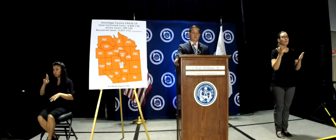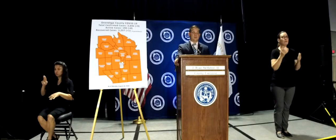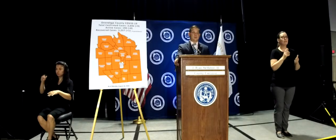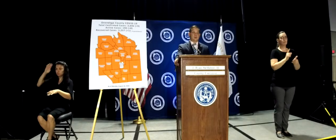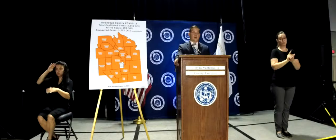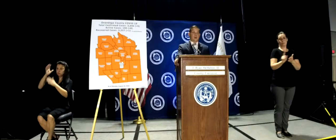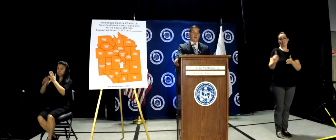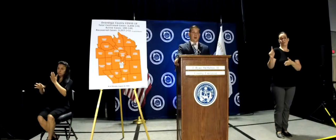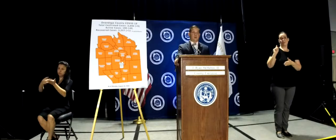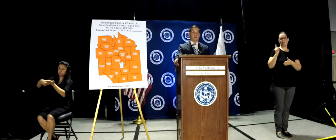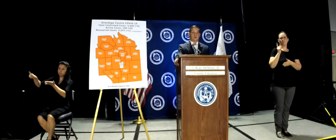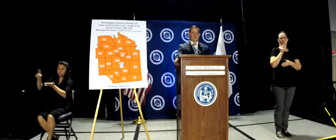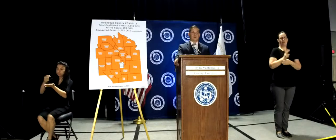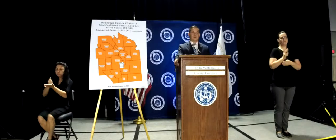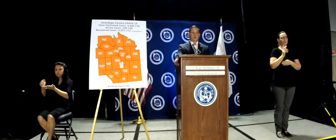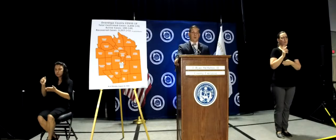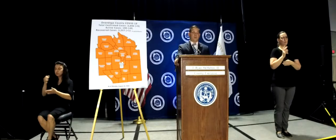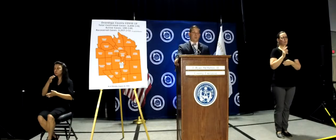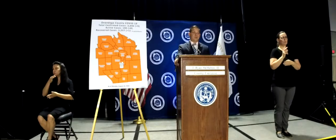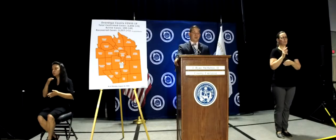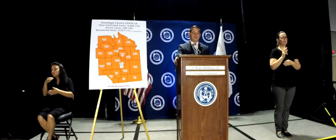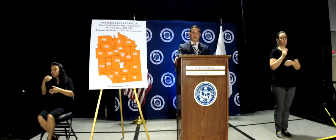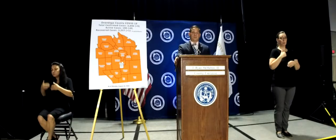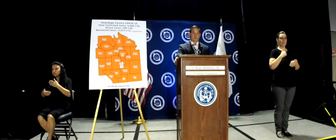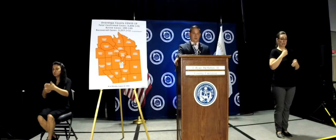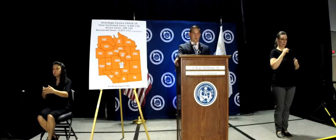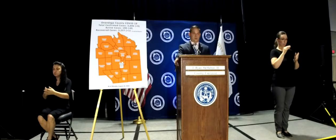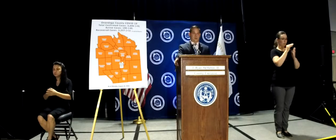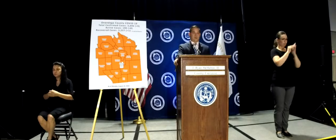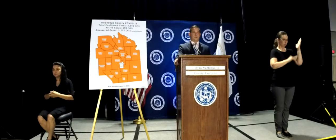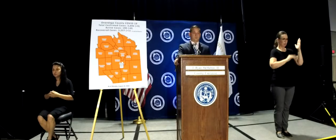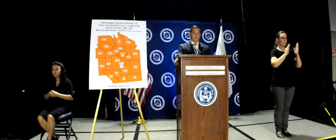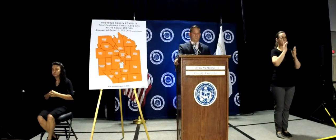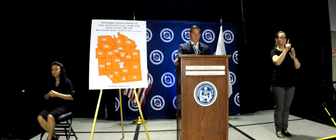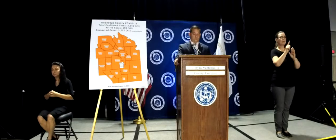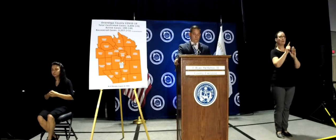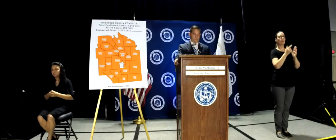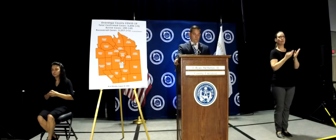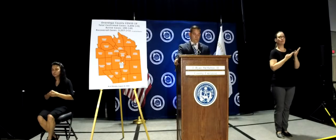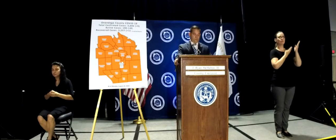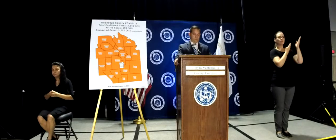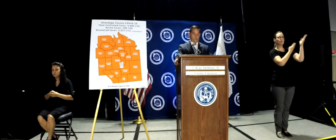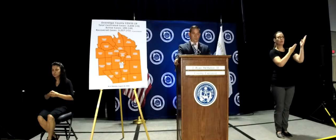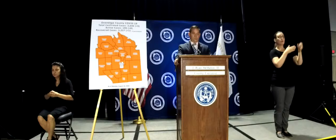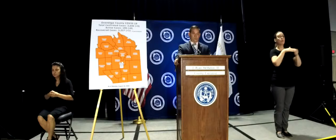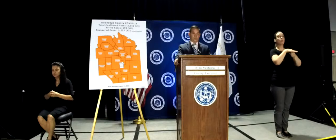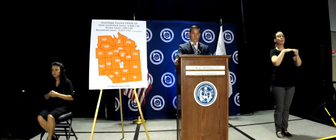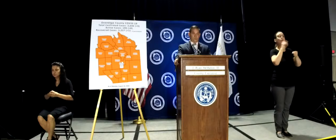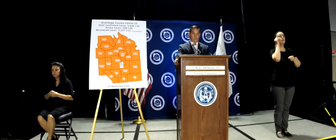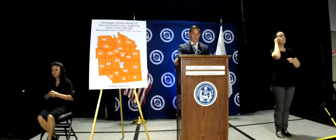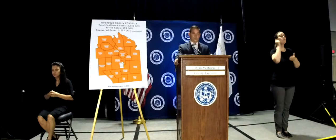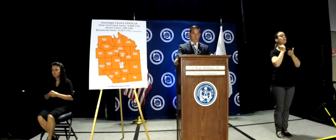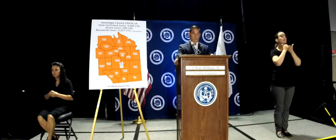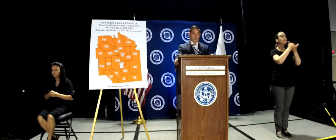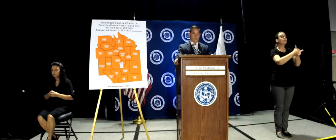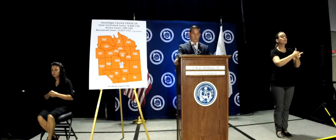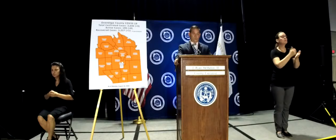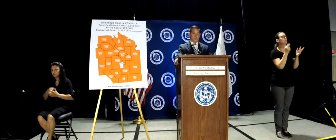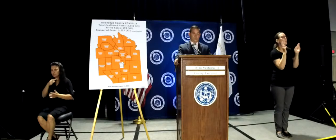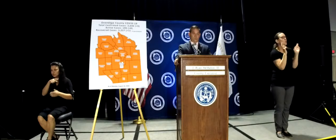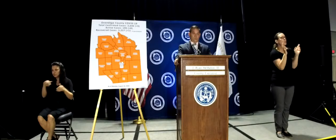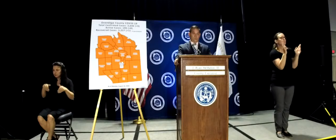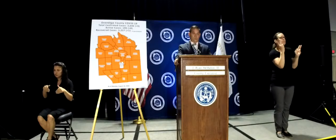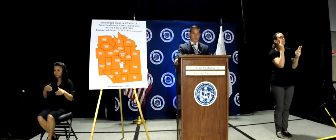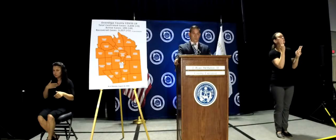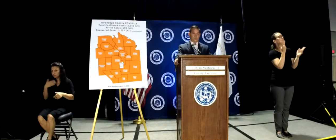case, and the House can come and we can try to get something done. You ready for this deep question? Why are